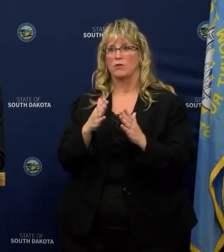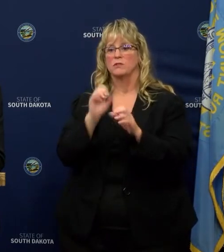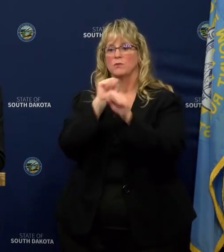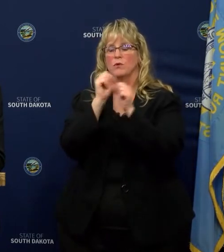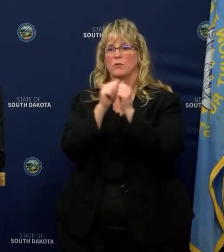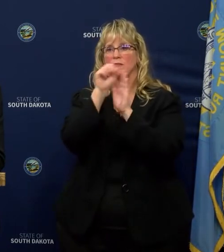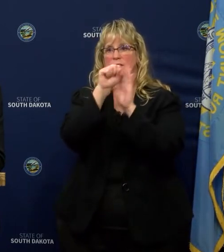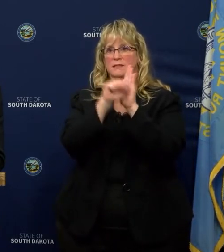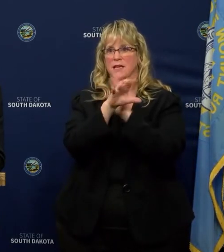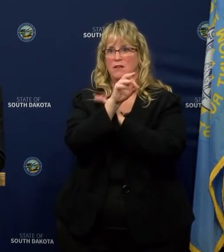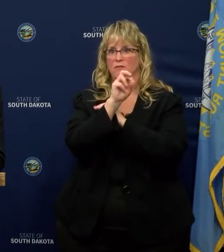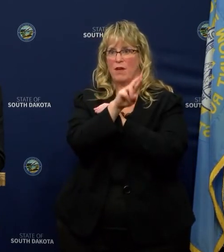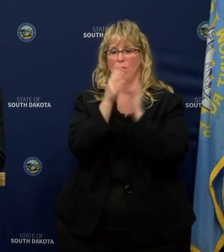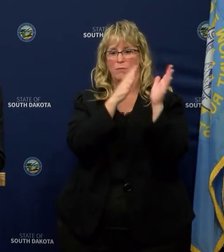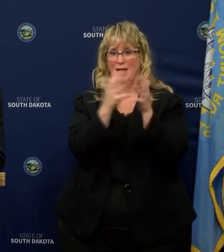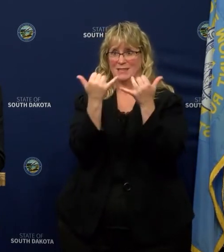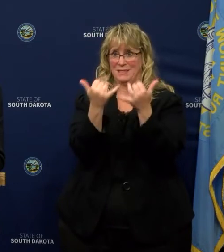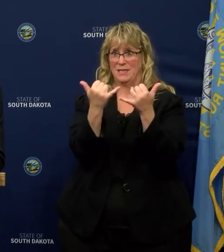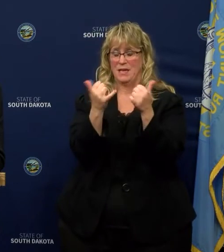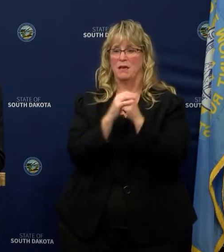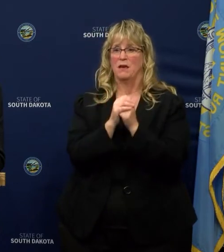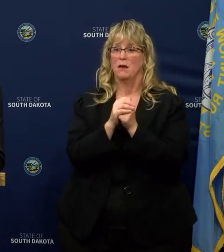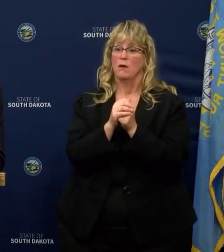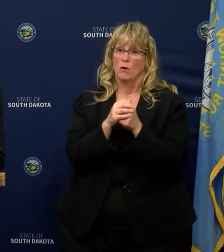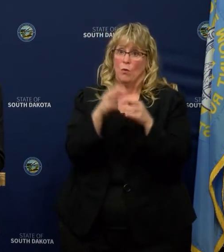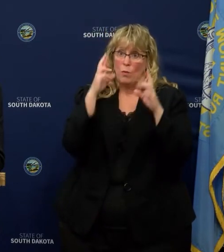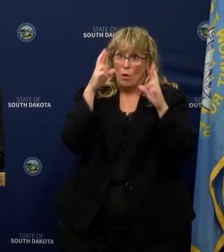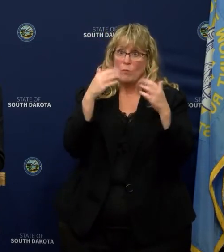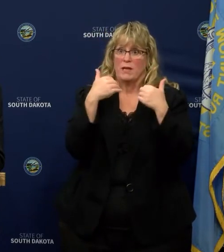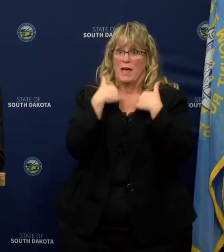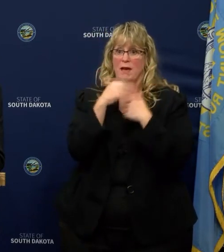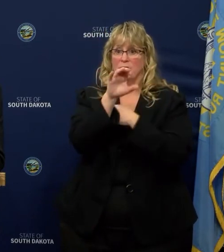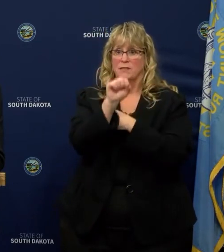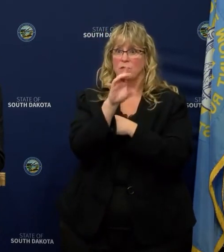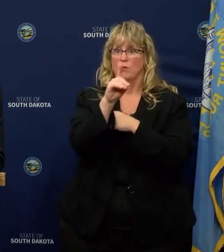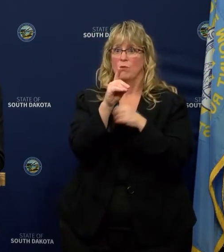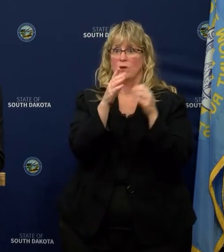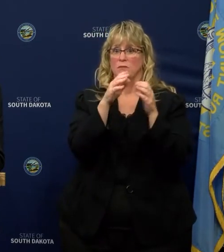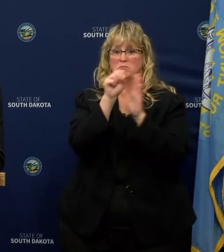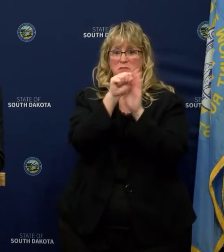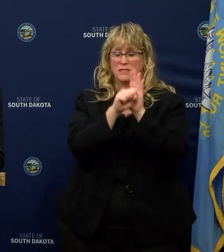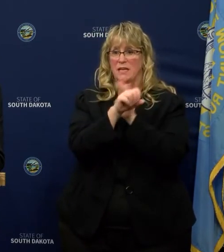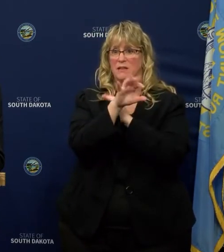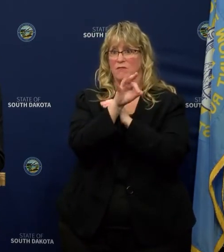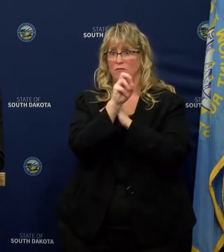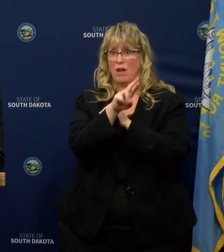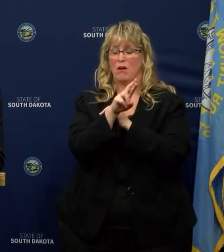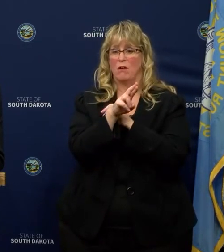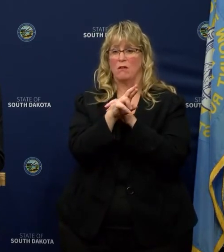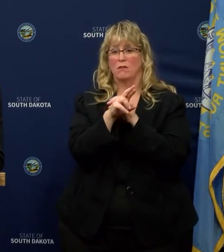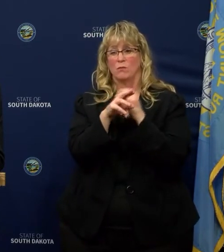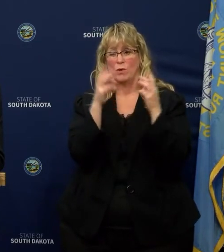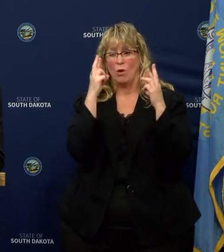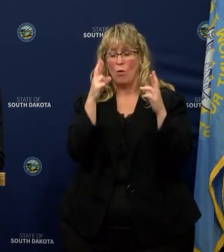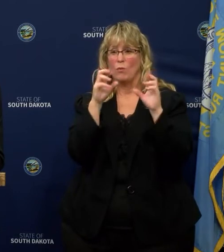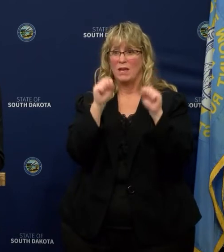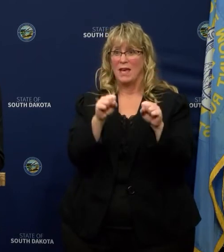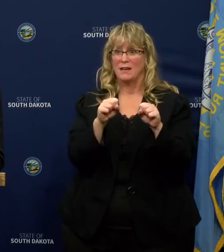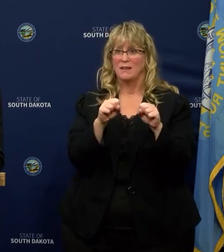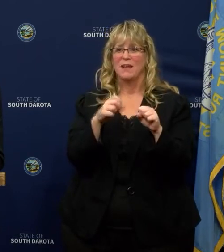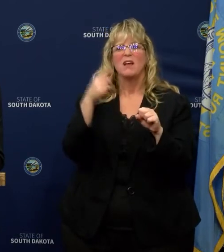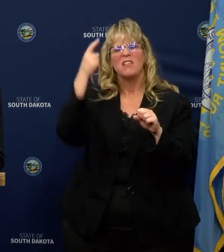fair planning today. We do hope to hold the South Dakota State Fair and plan to do so. We're thinking out of the box about ways that we